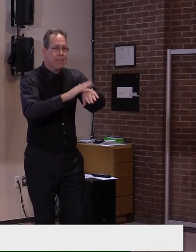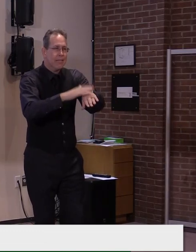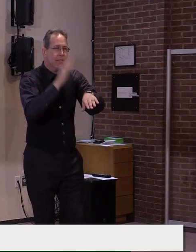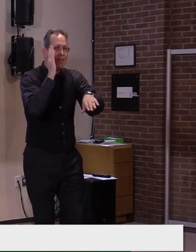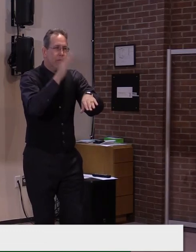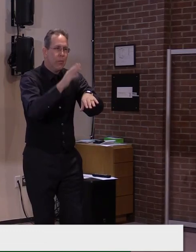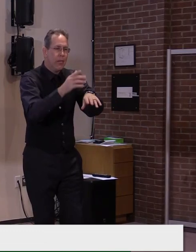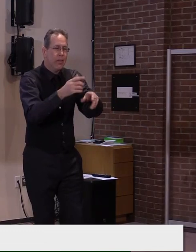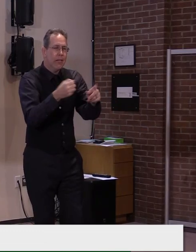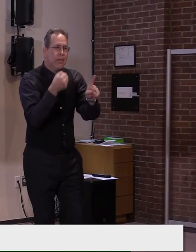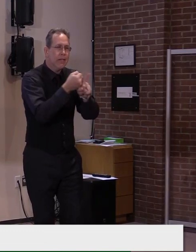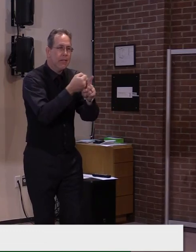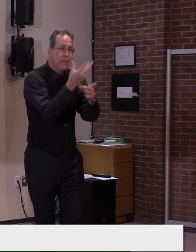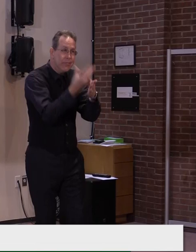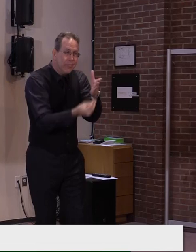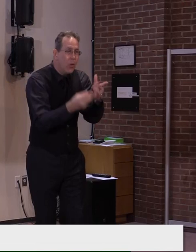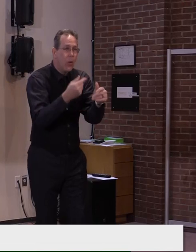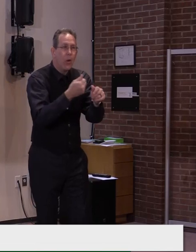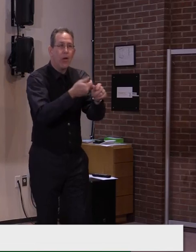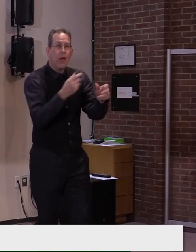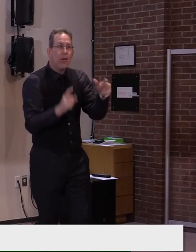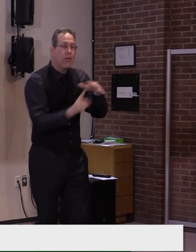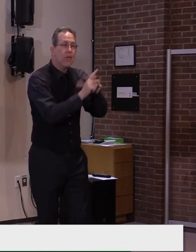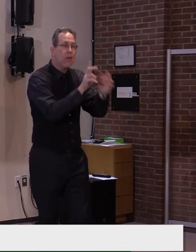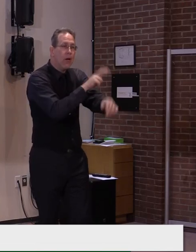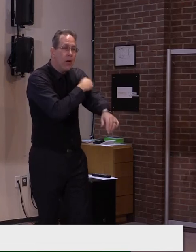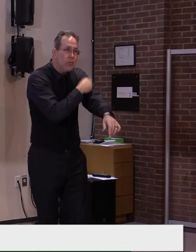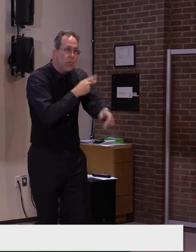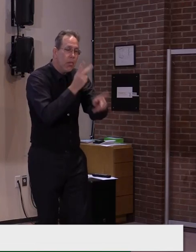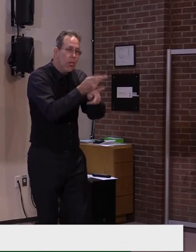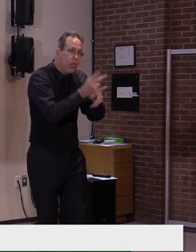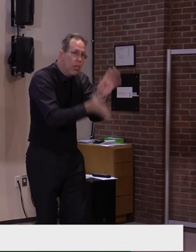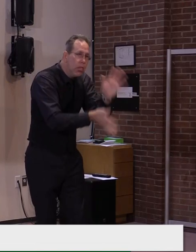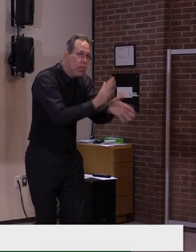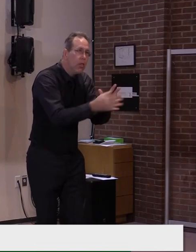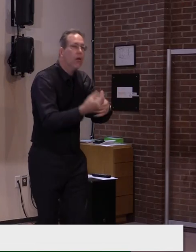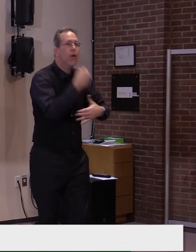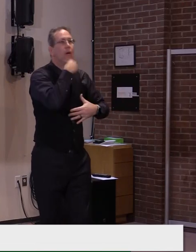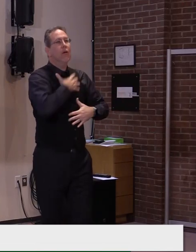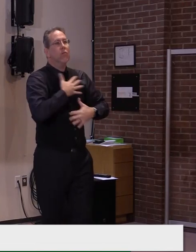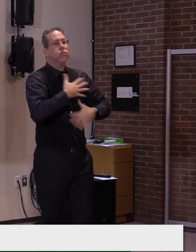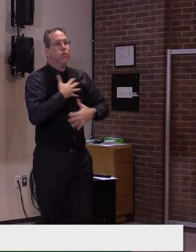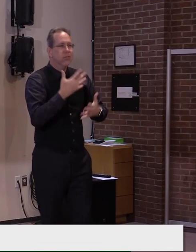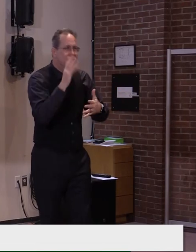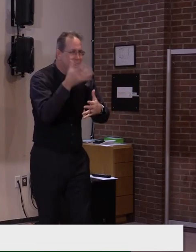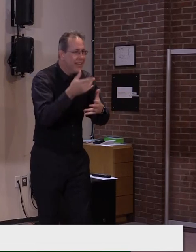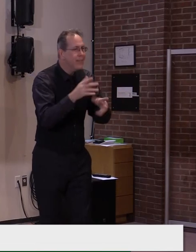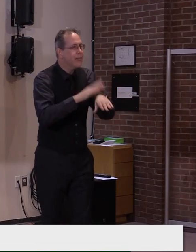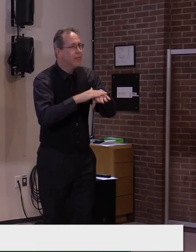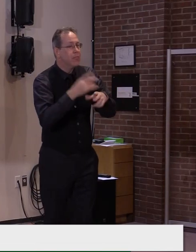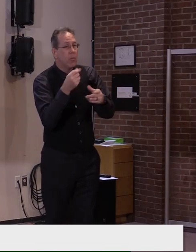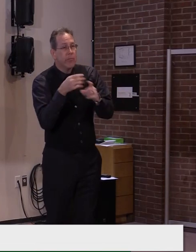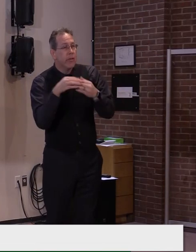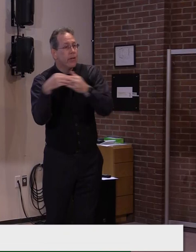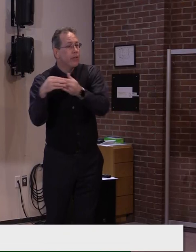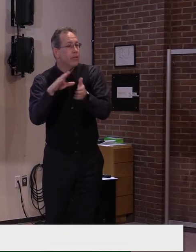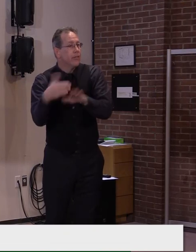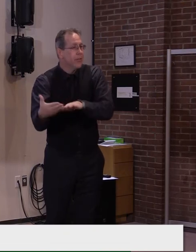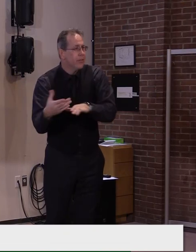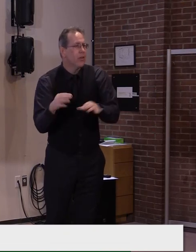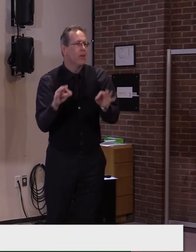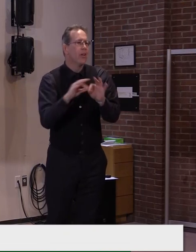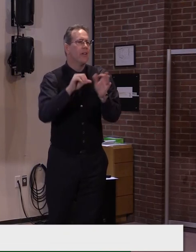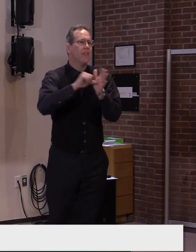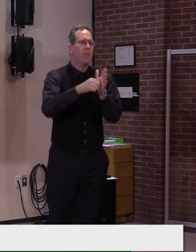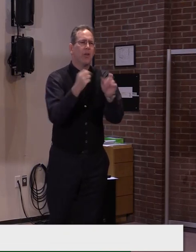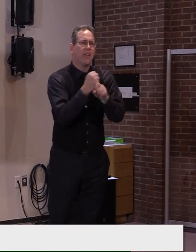have the most severe outcomes of the virus is to get your booster shot and get that full protection. The data